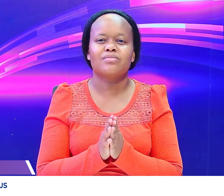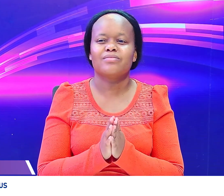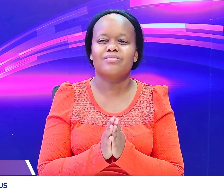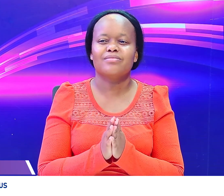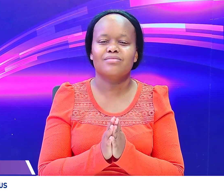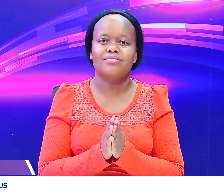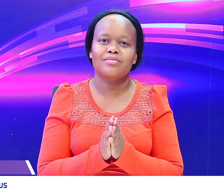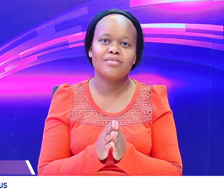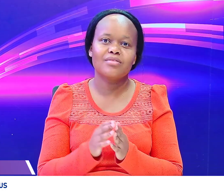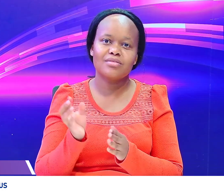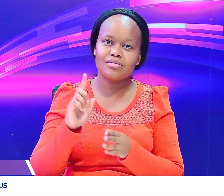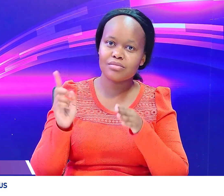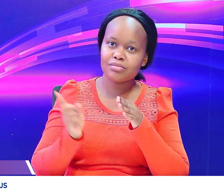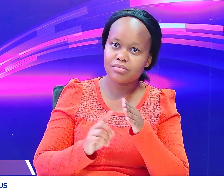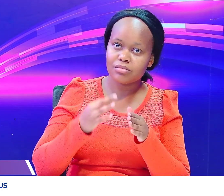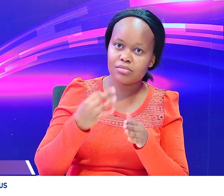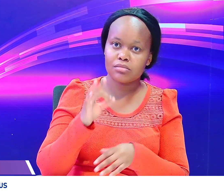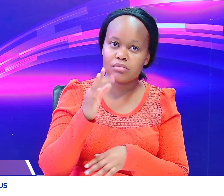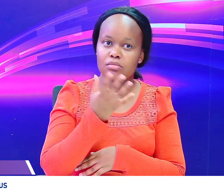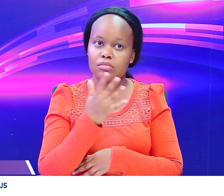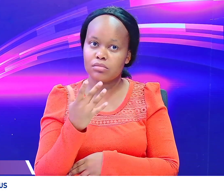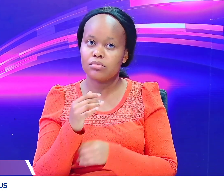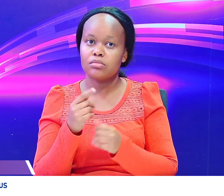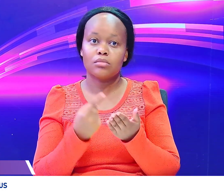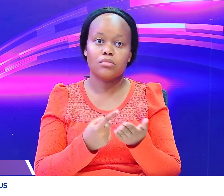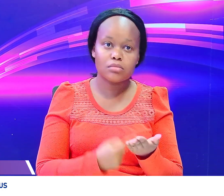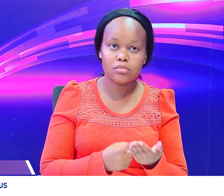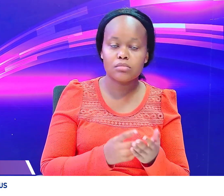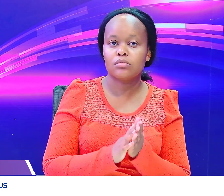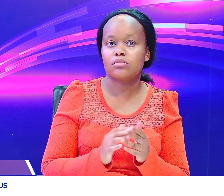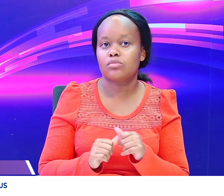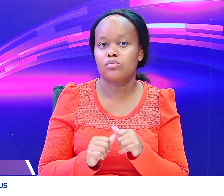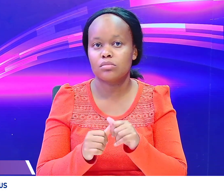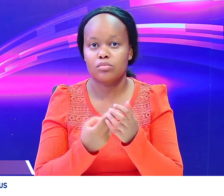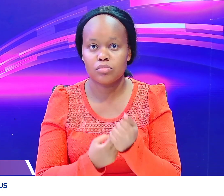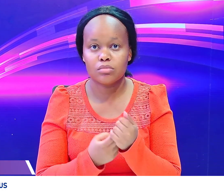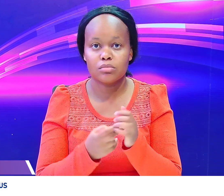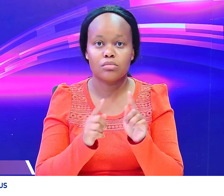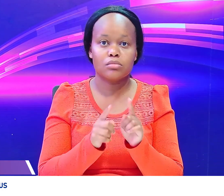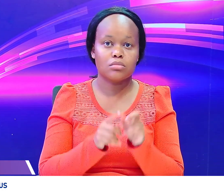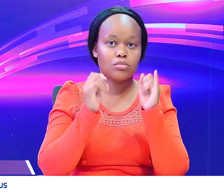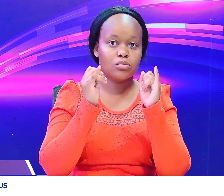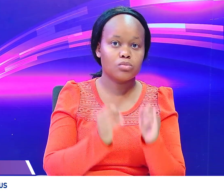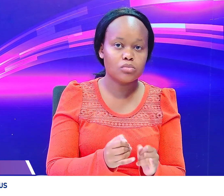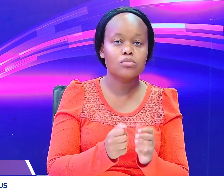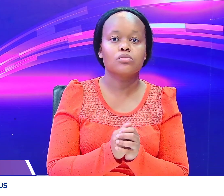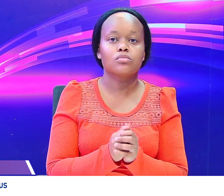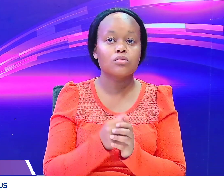During his stay, Dr. Wadepool is expected to hold meetings with senior Kenyan government officials, including the Ministry of